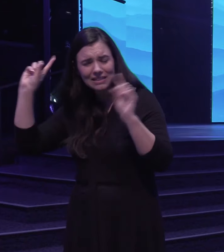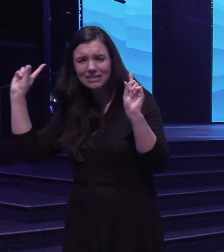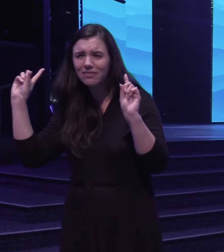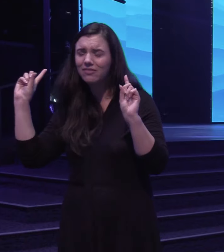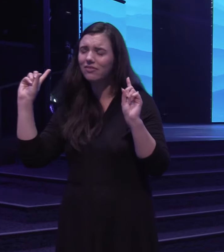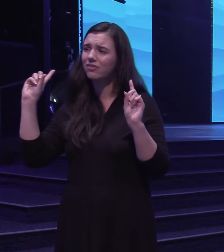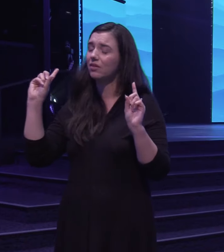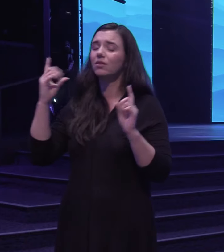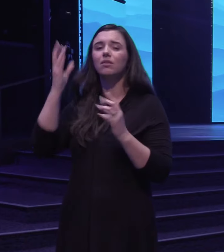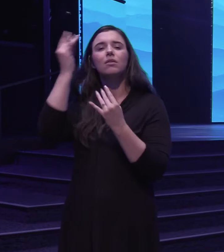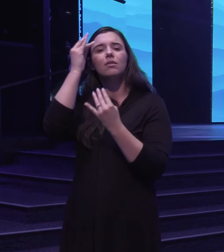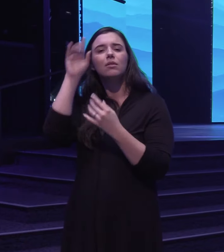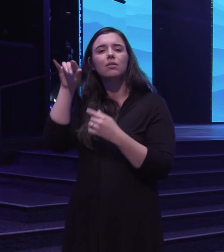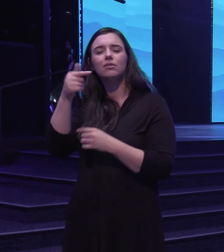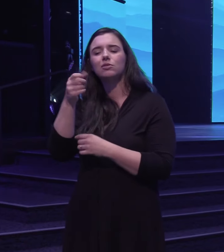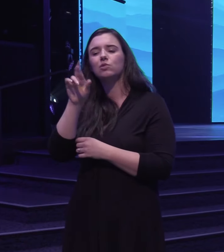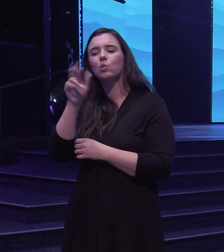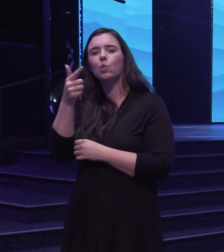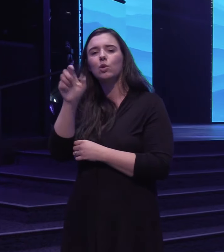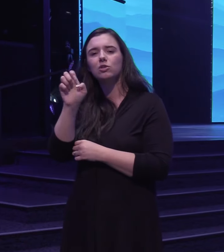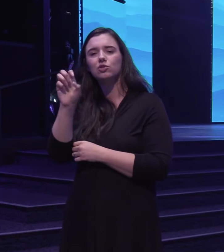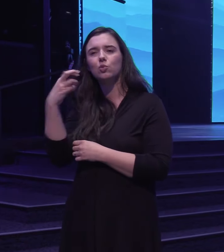You think back to George Washington.